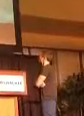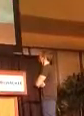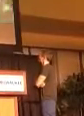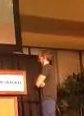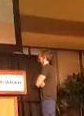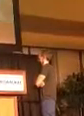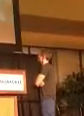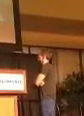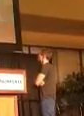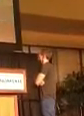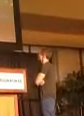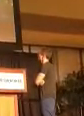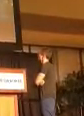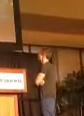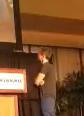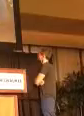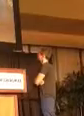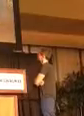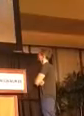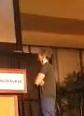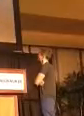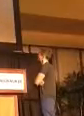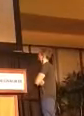from me.